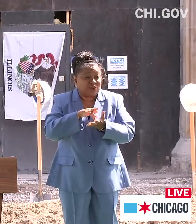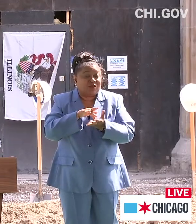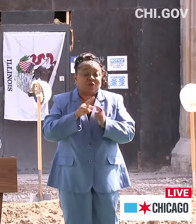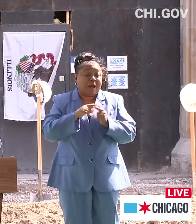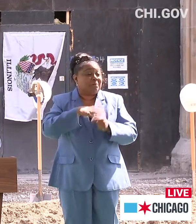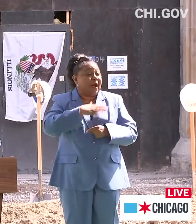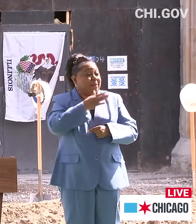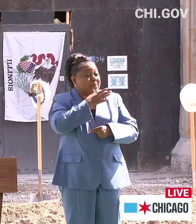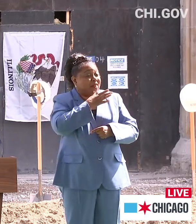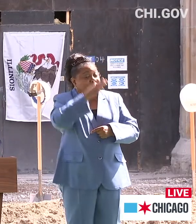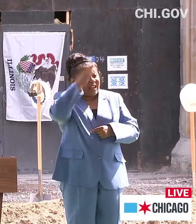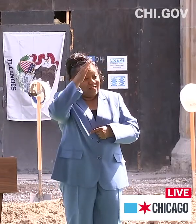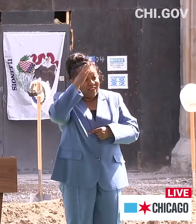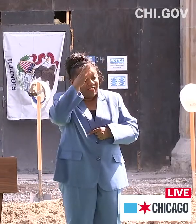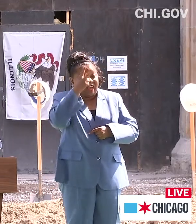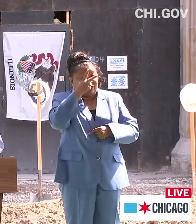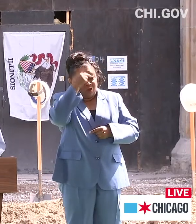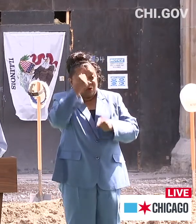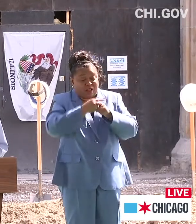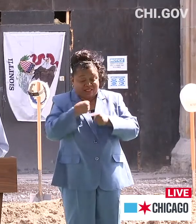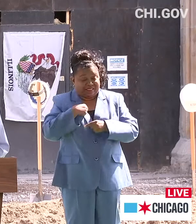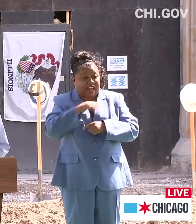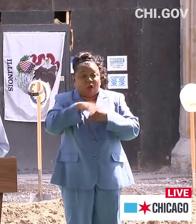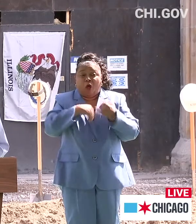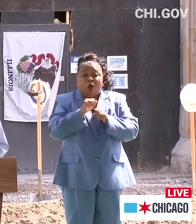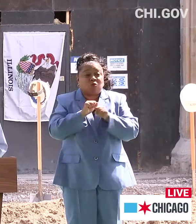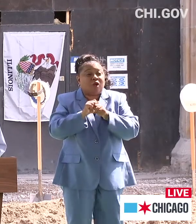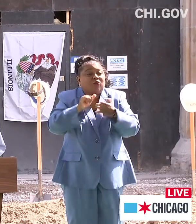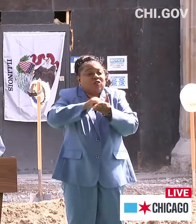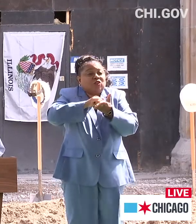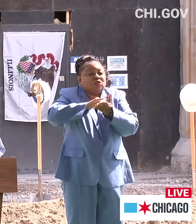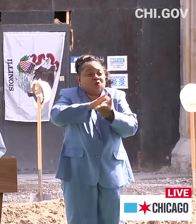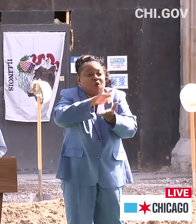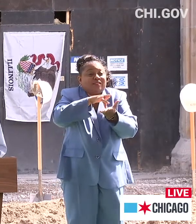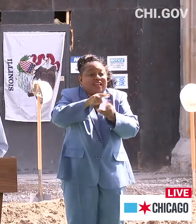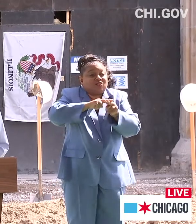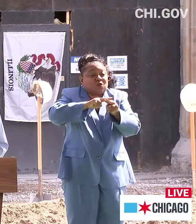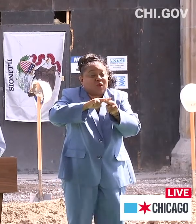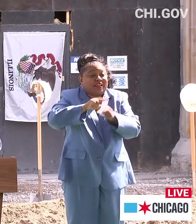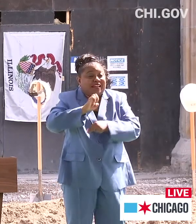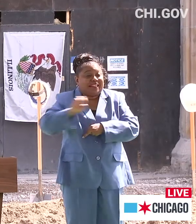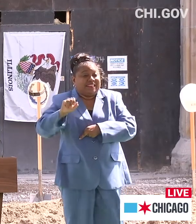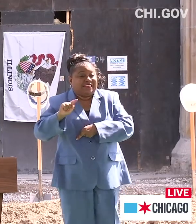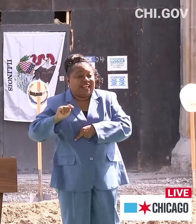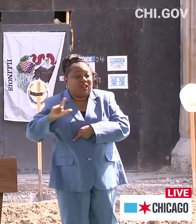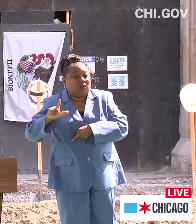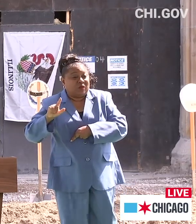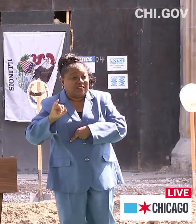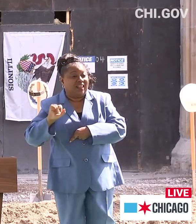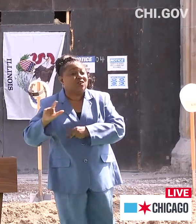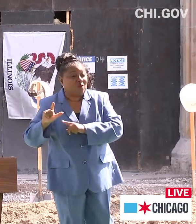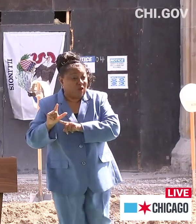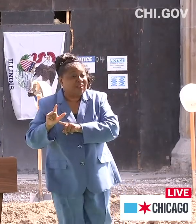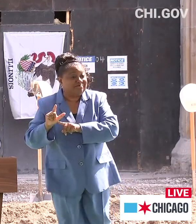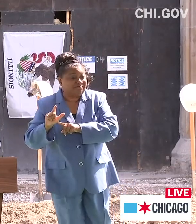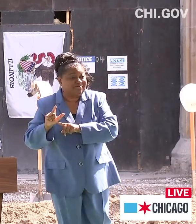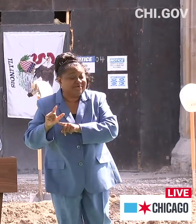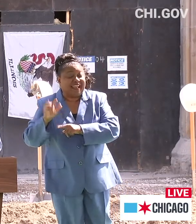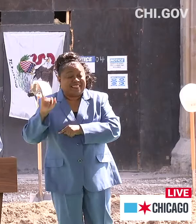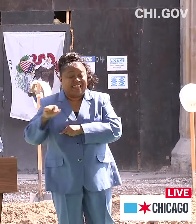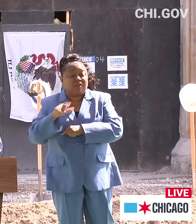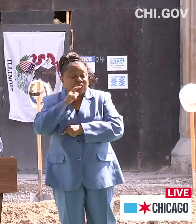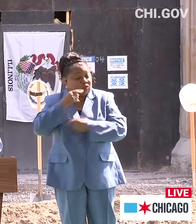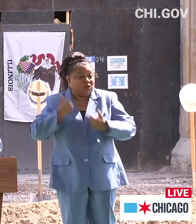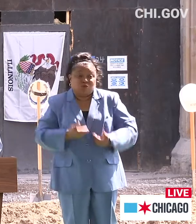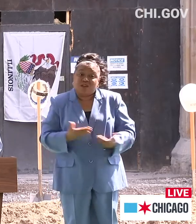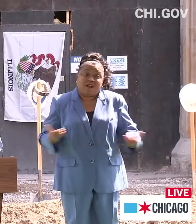Well, my mother and father, my two brothers and I all worked for the New York Central Railroad in East St. Louis, Illinois. That was who